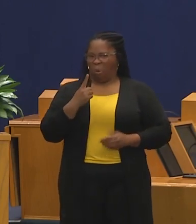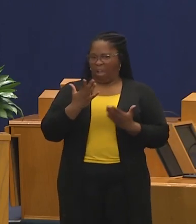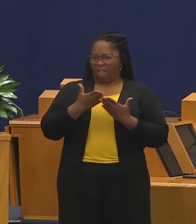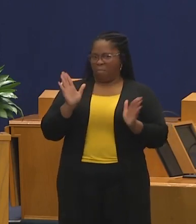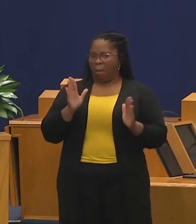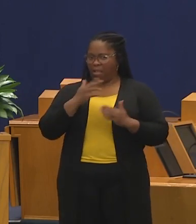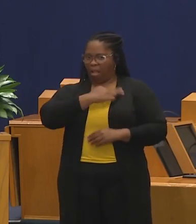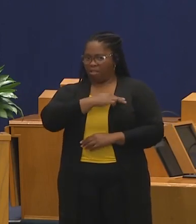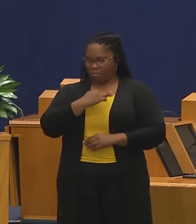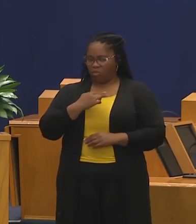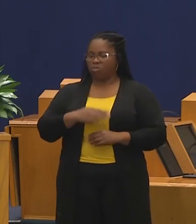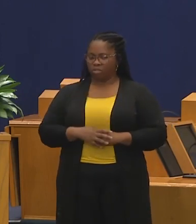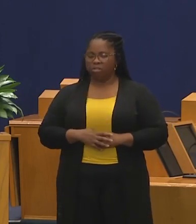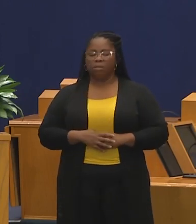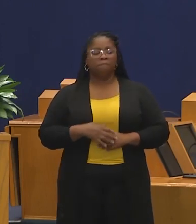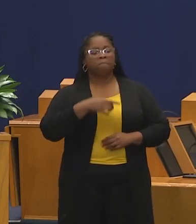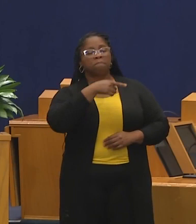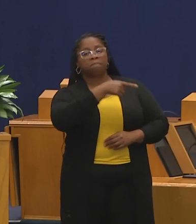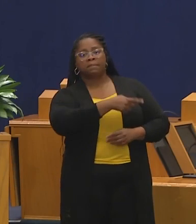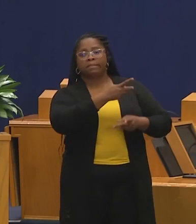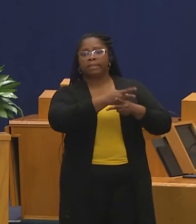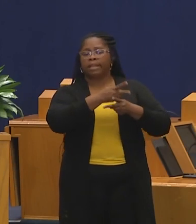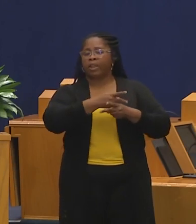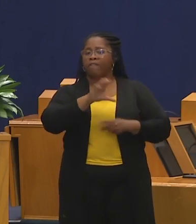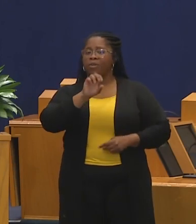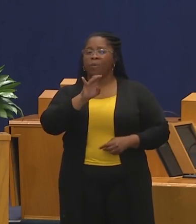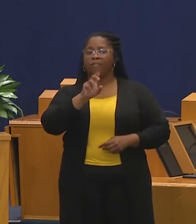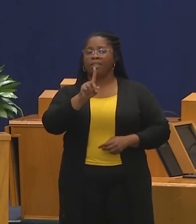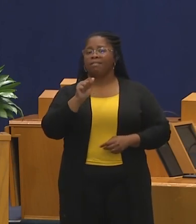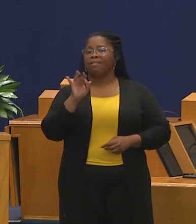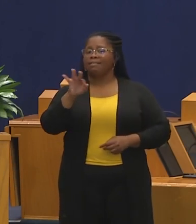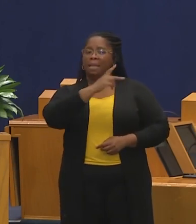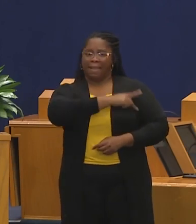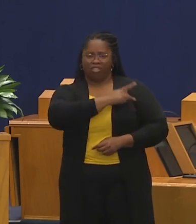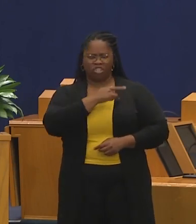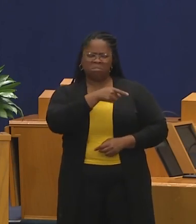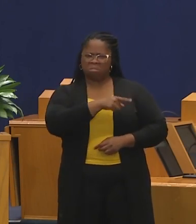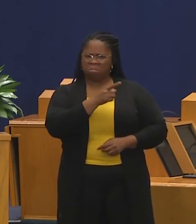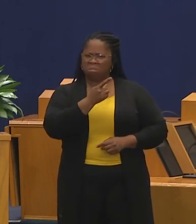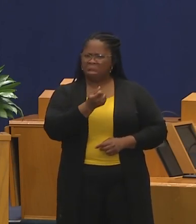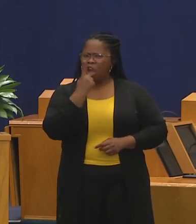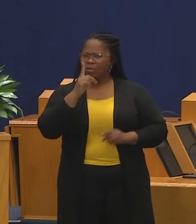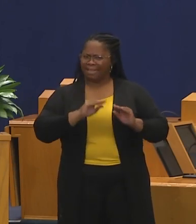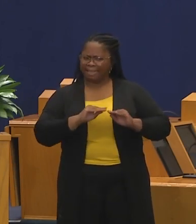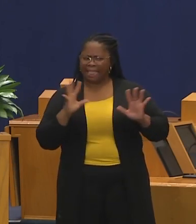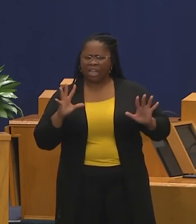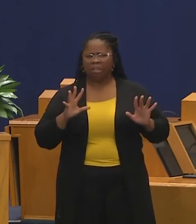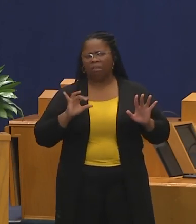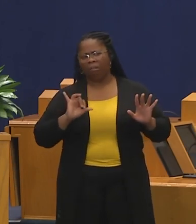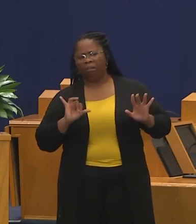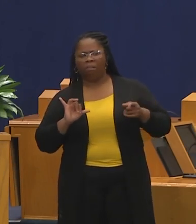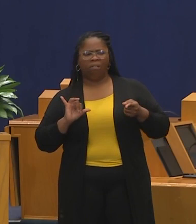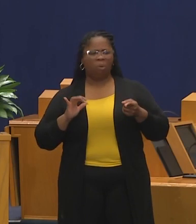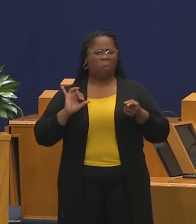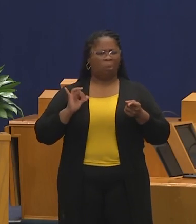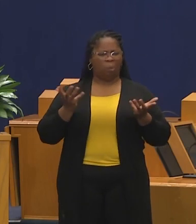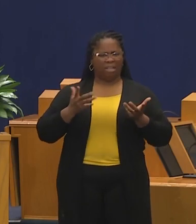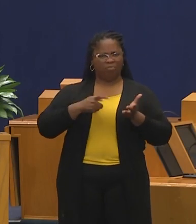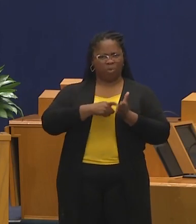Services. And in that, he has taken care of COVID-19 patients and understands very clearly what is needed to surge in a